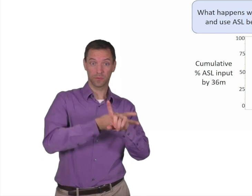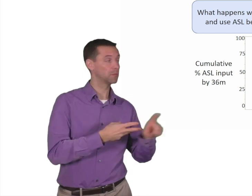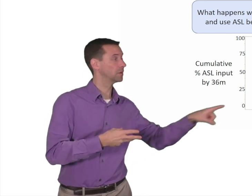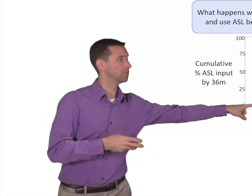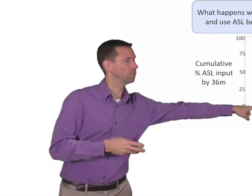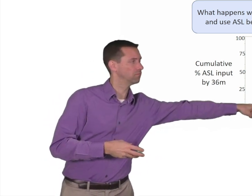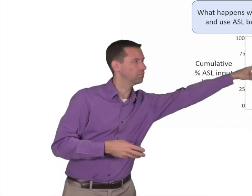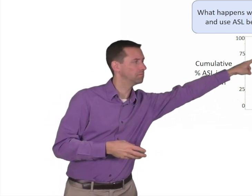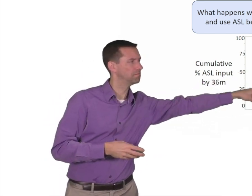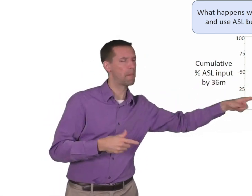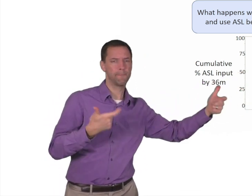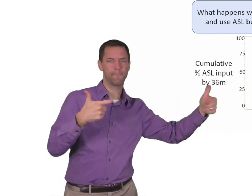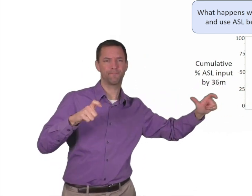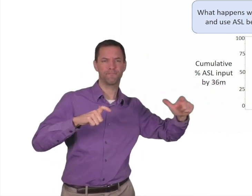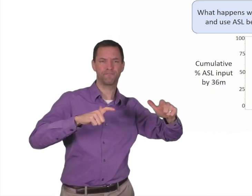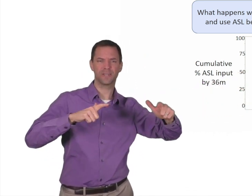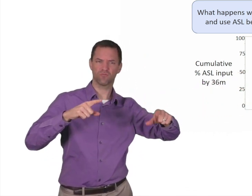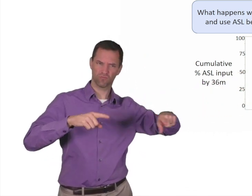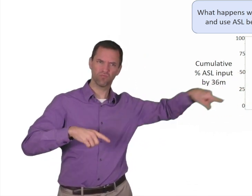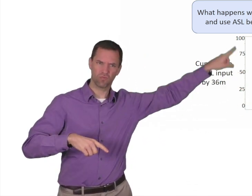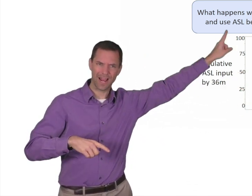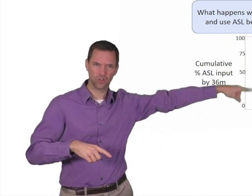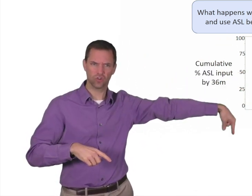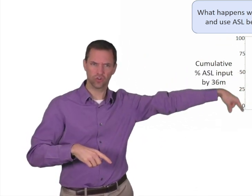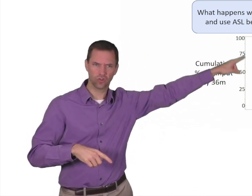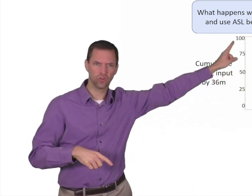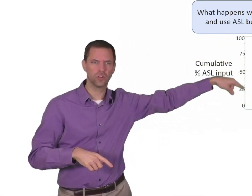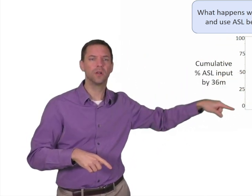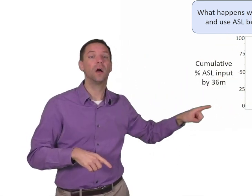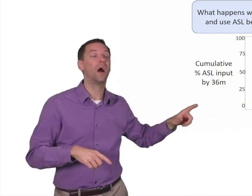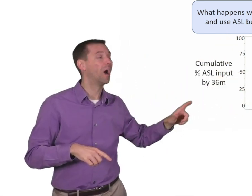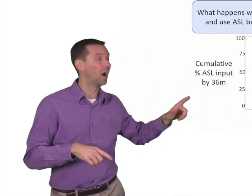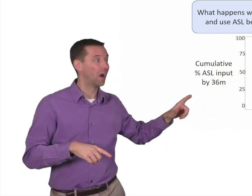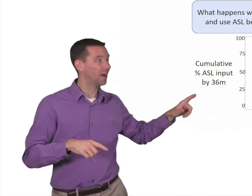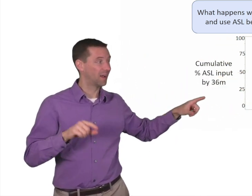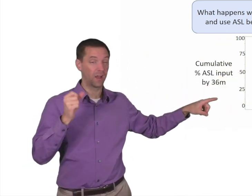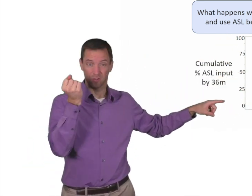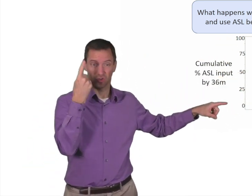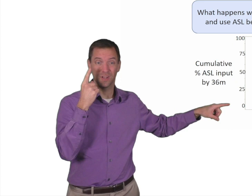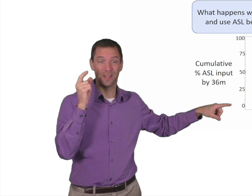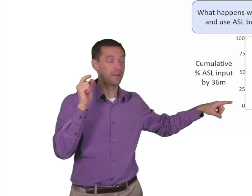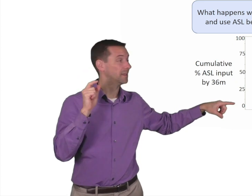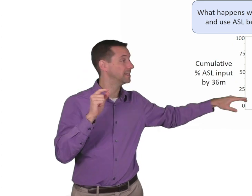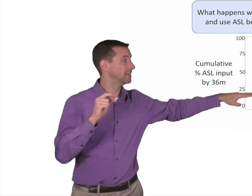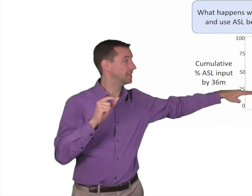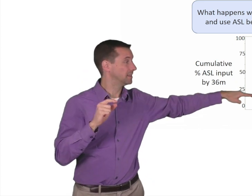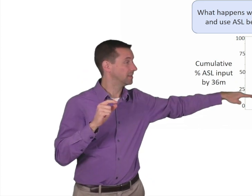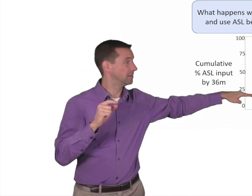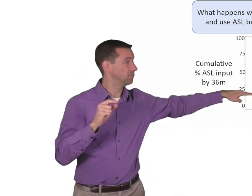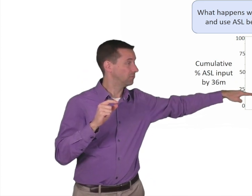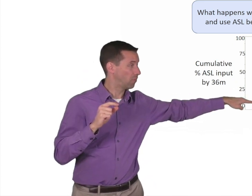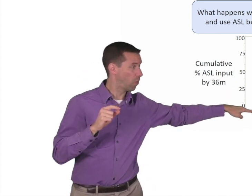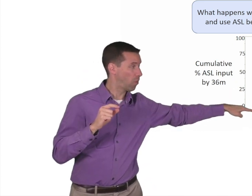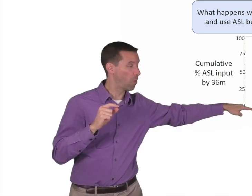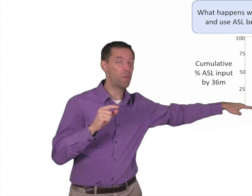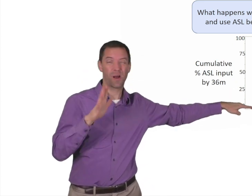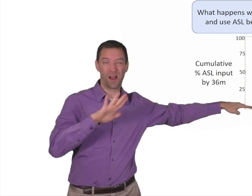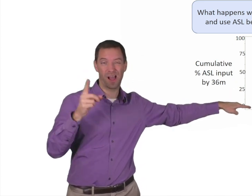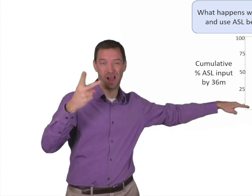If you'll notice, families who started before 6 months had a large range of input. Now, half of